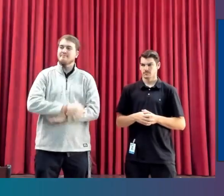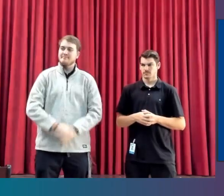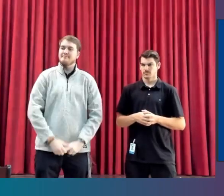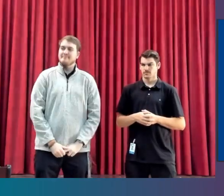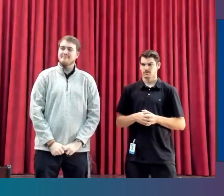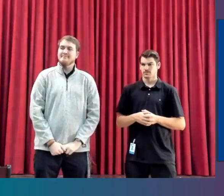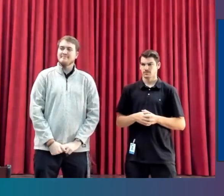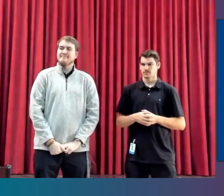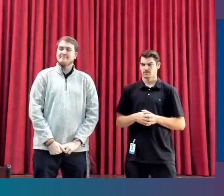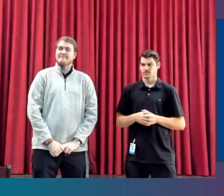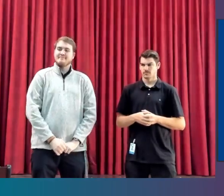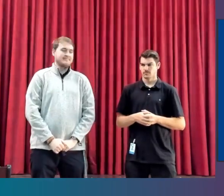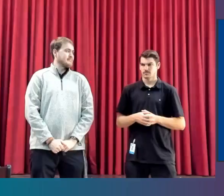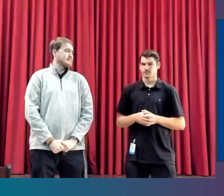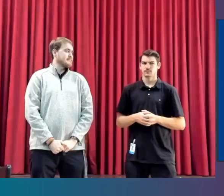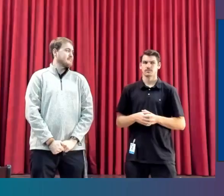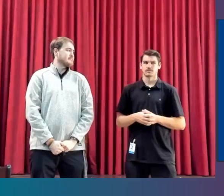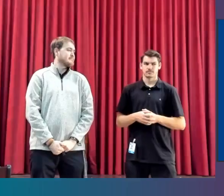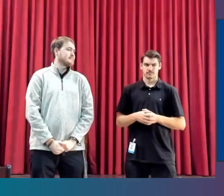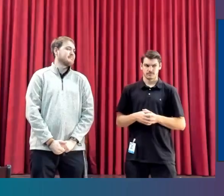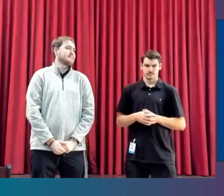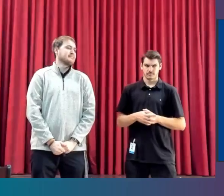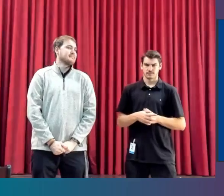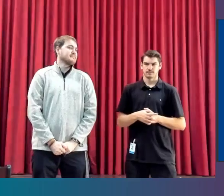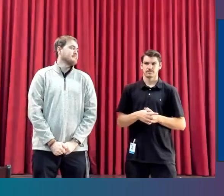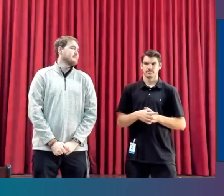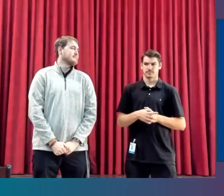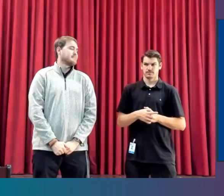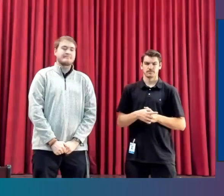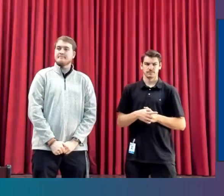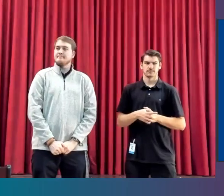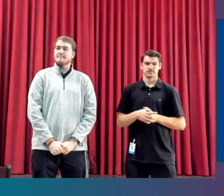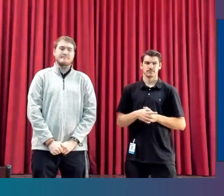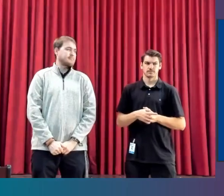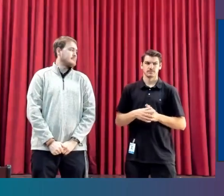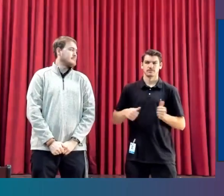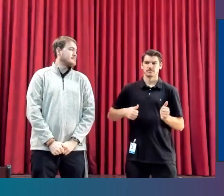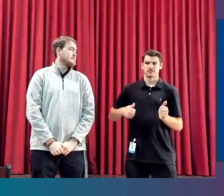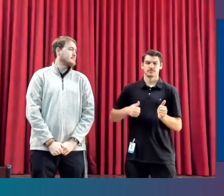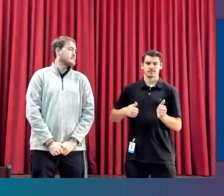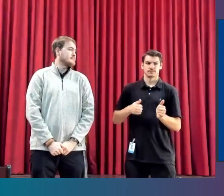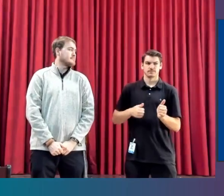to be solved, which is very good news. And a lot of it, I think, has to do with